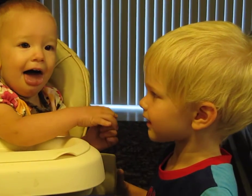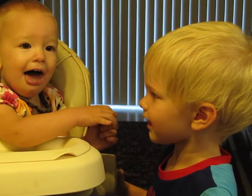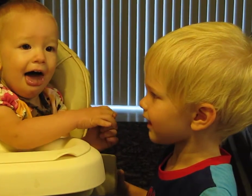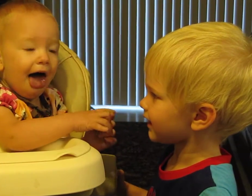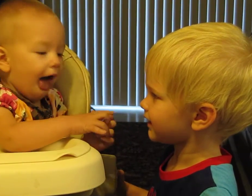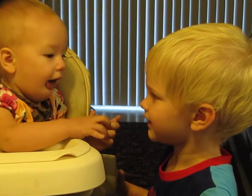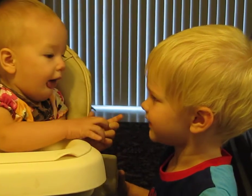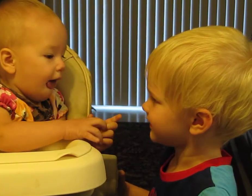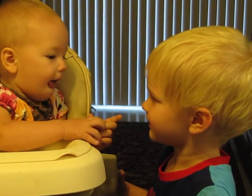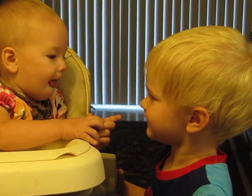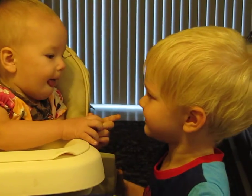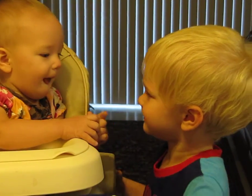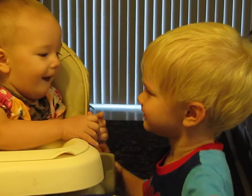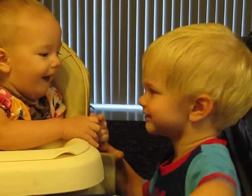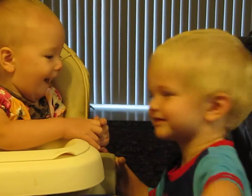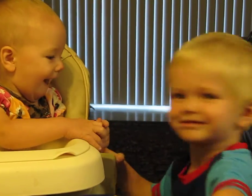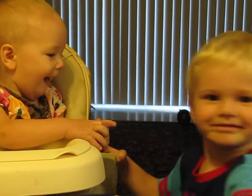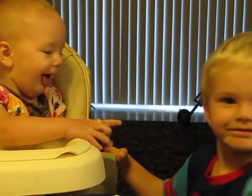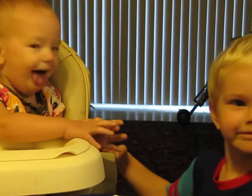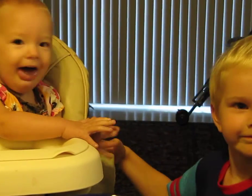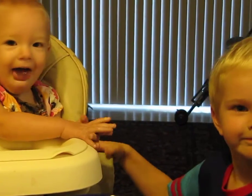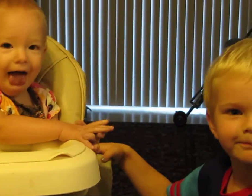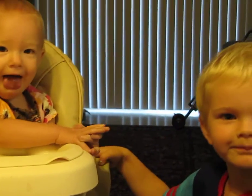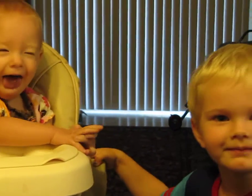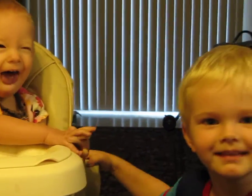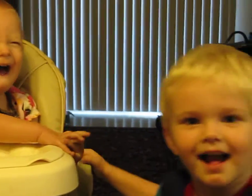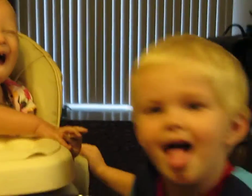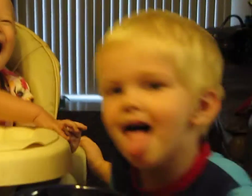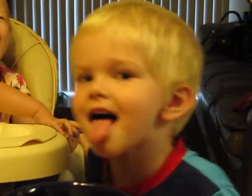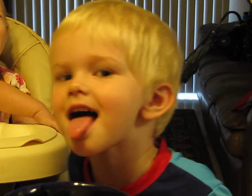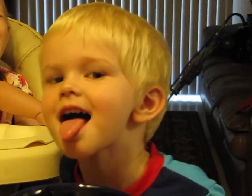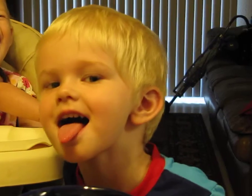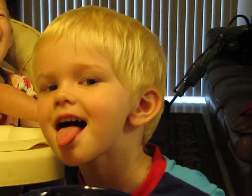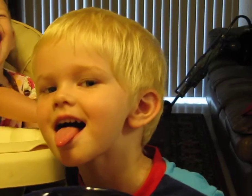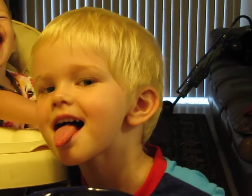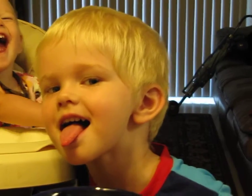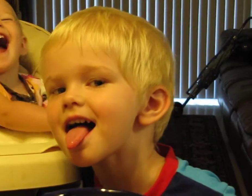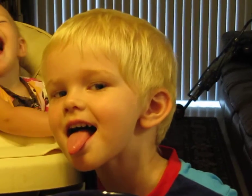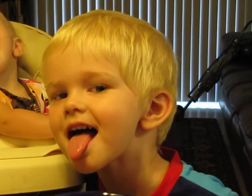Yeah. Where's Kaden's tongue? Blah.